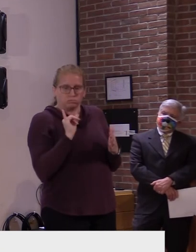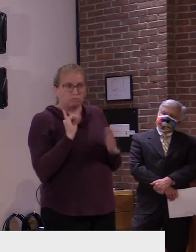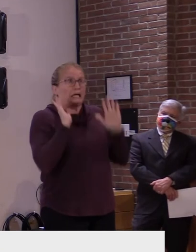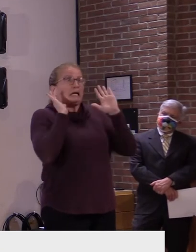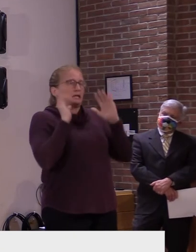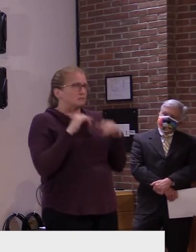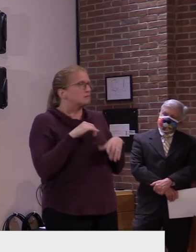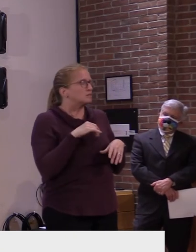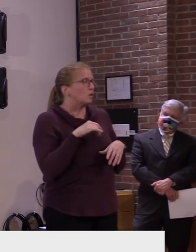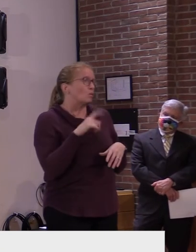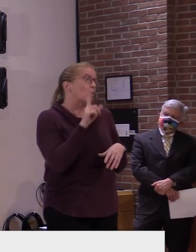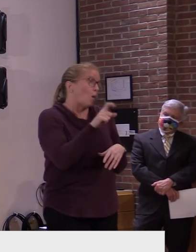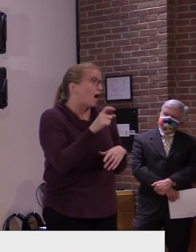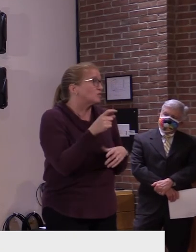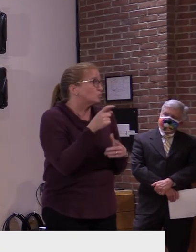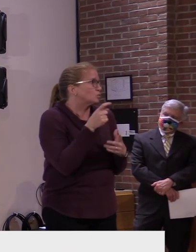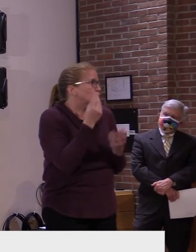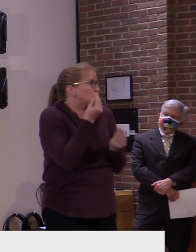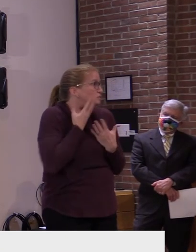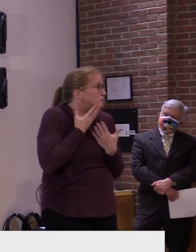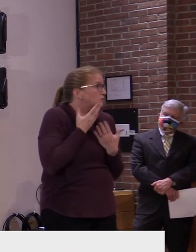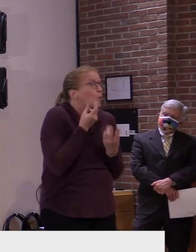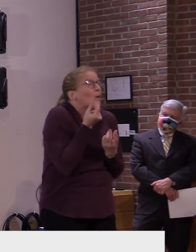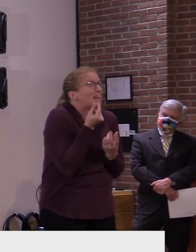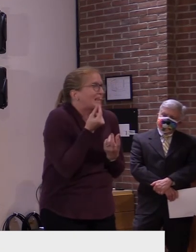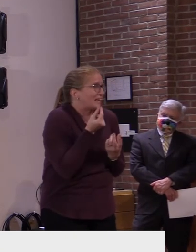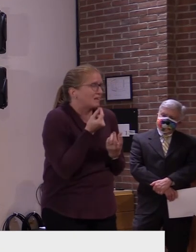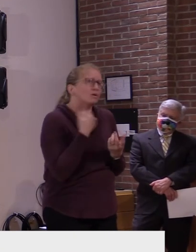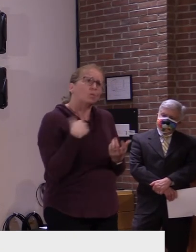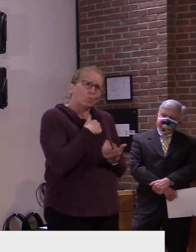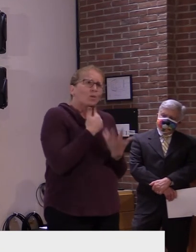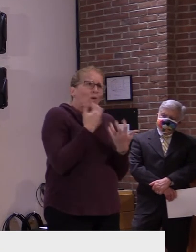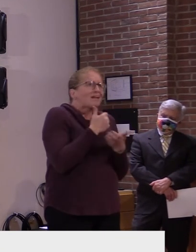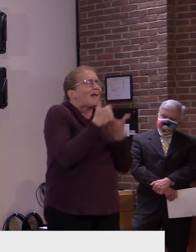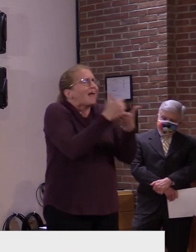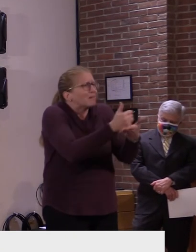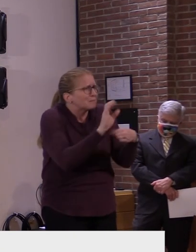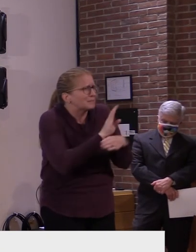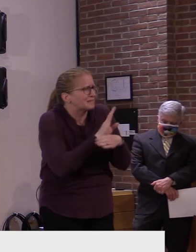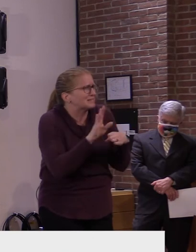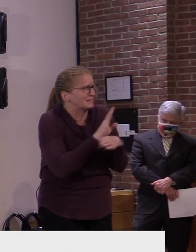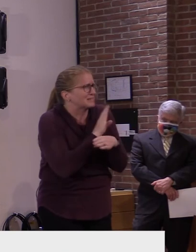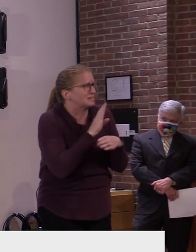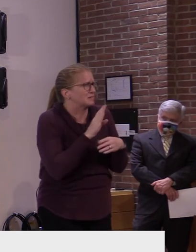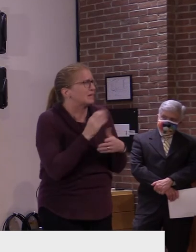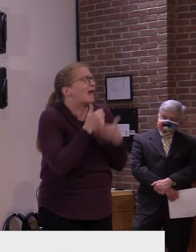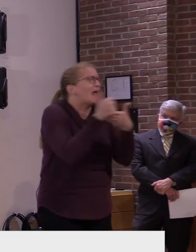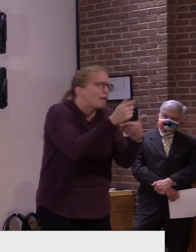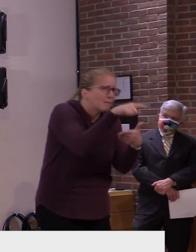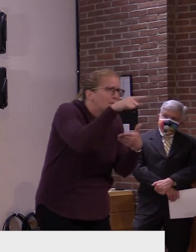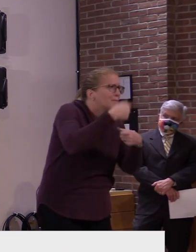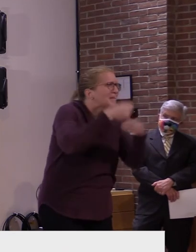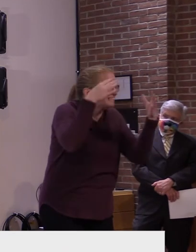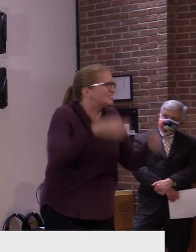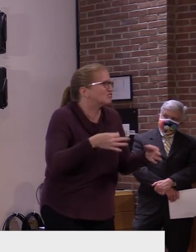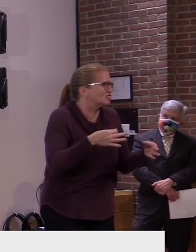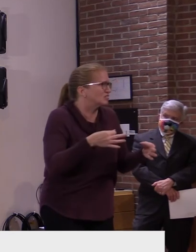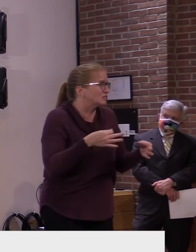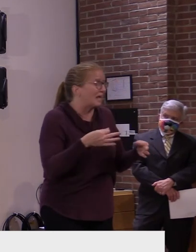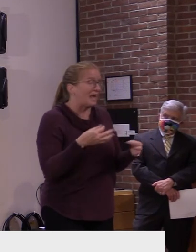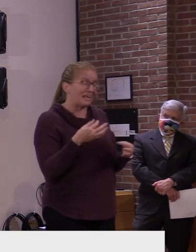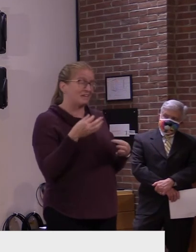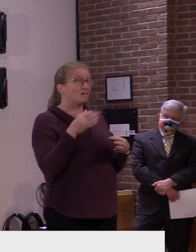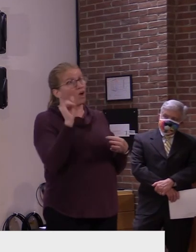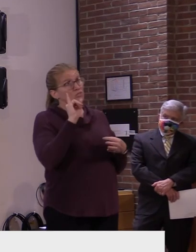we actually want to be a resource for the business owner and if i could extrapolate this to the schools this works